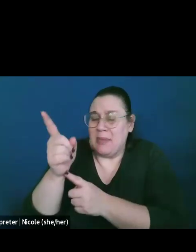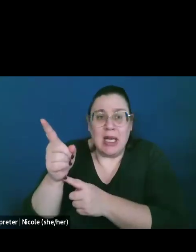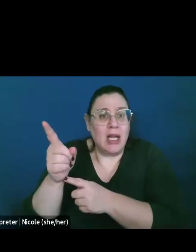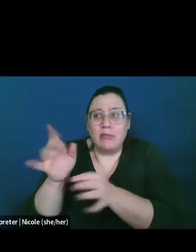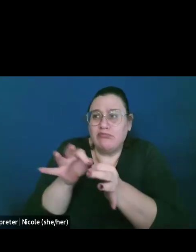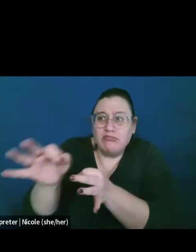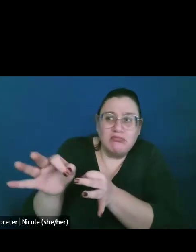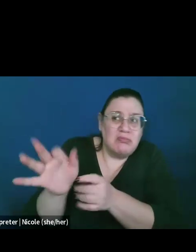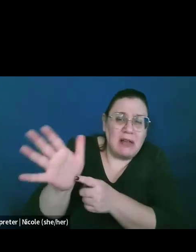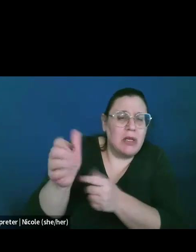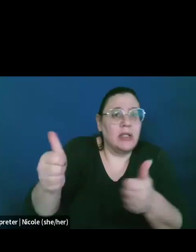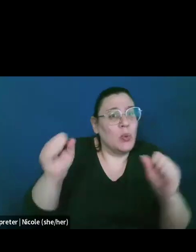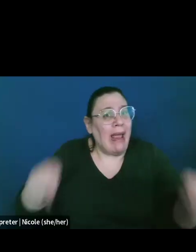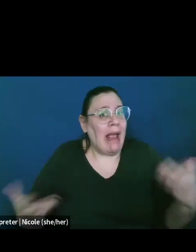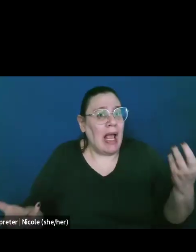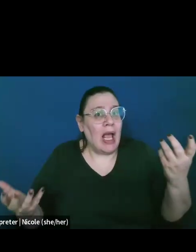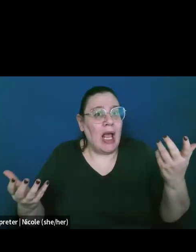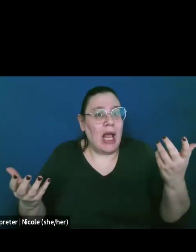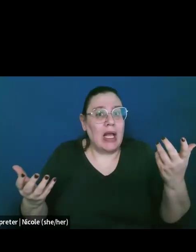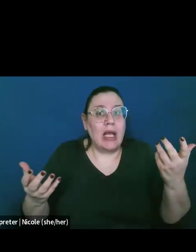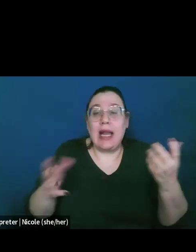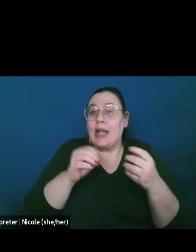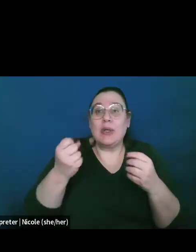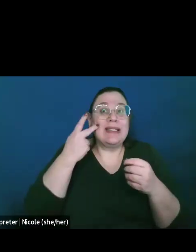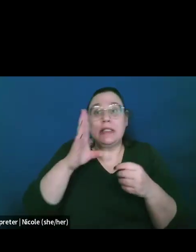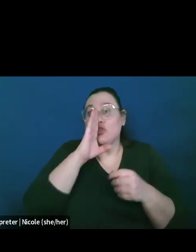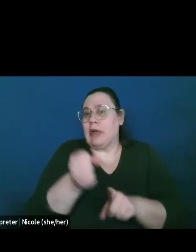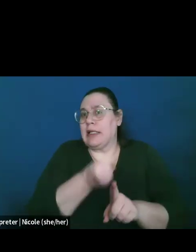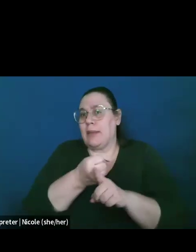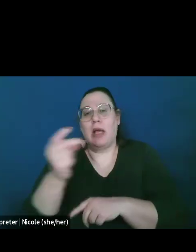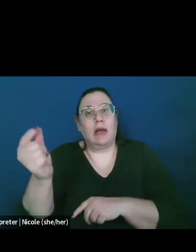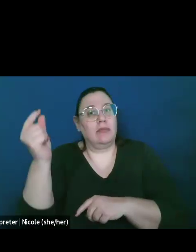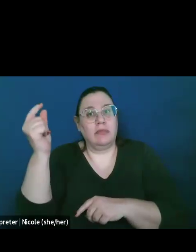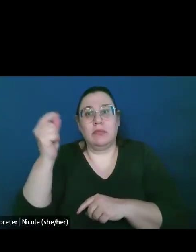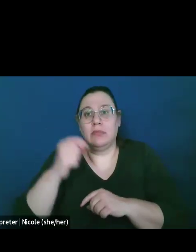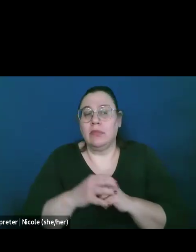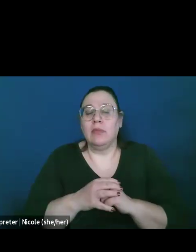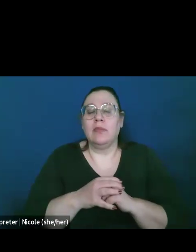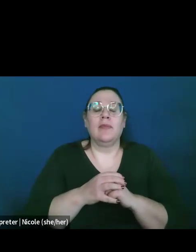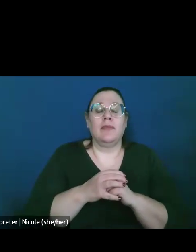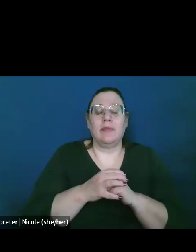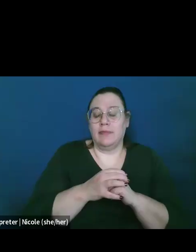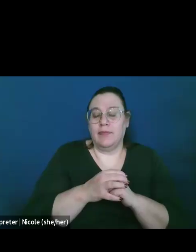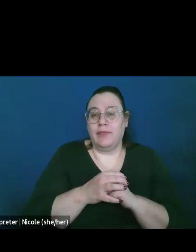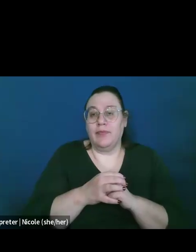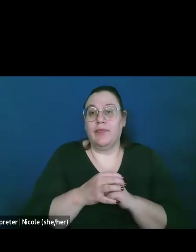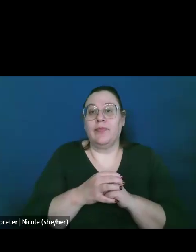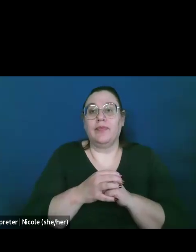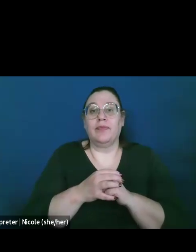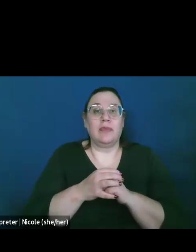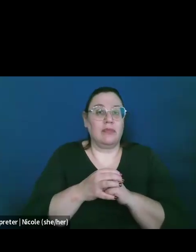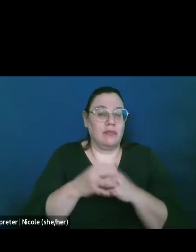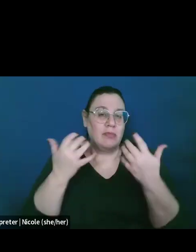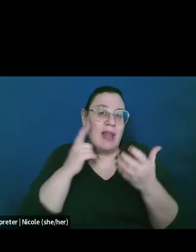great. And what I also love is you can see your direct impact right away. Um, and that's been really